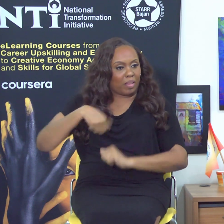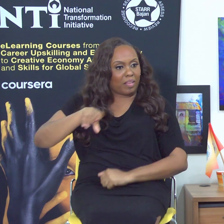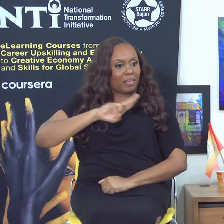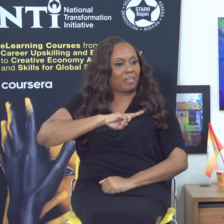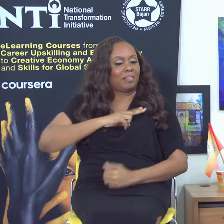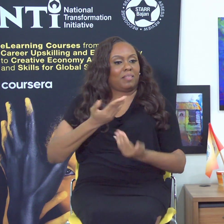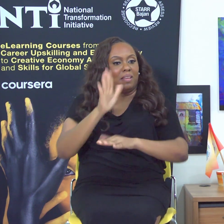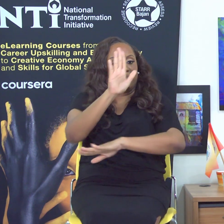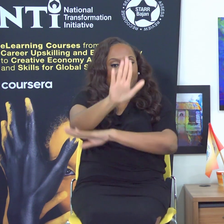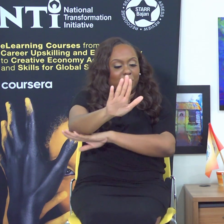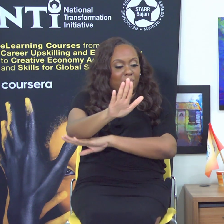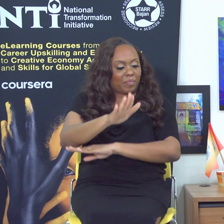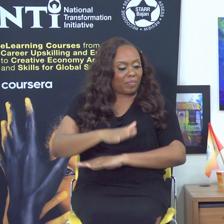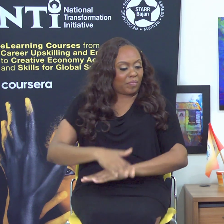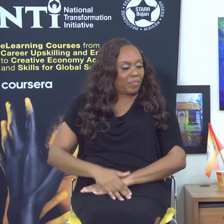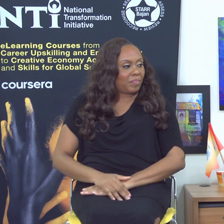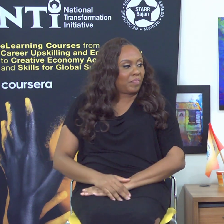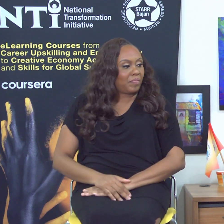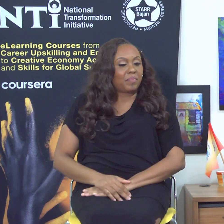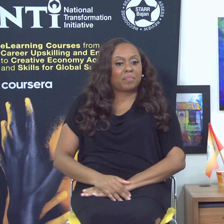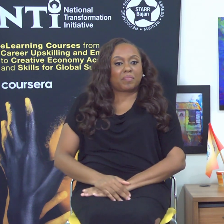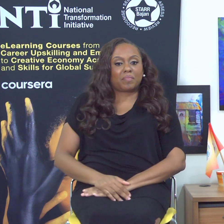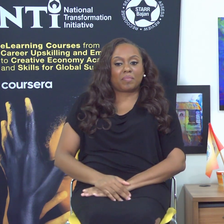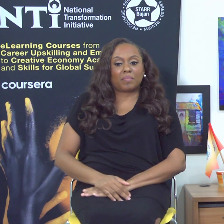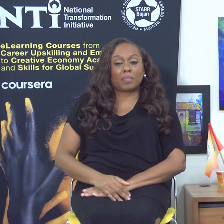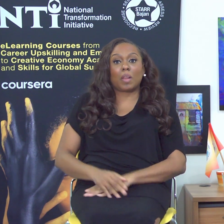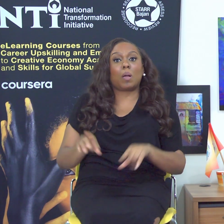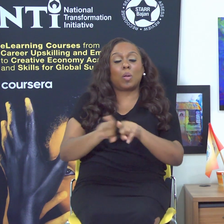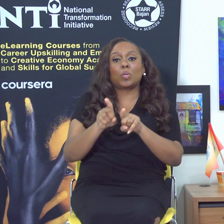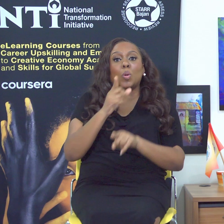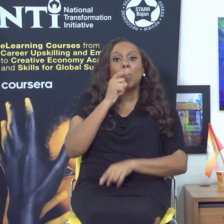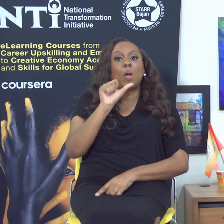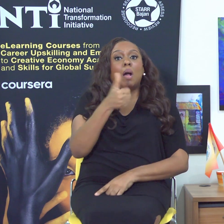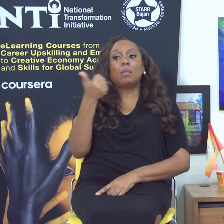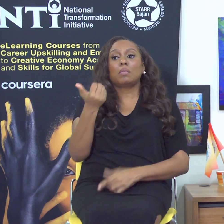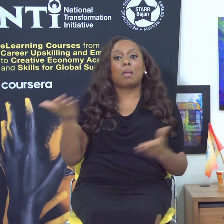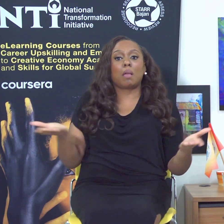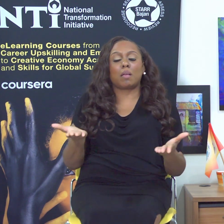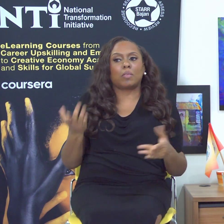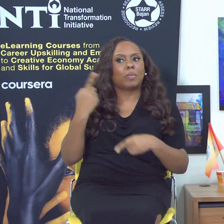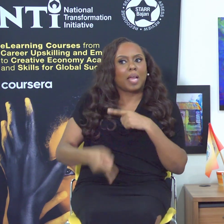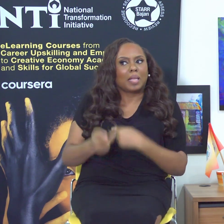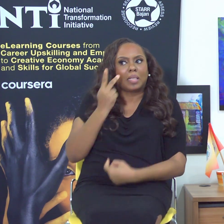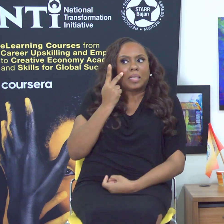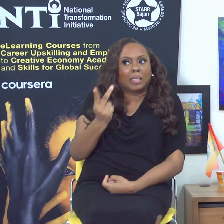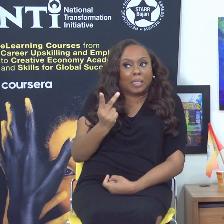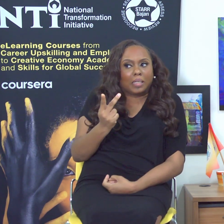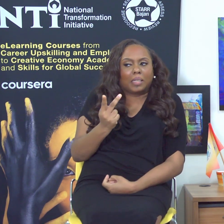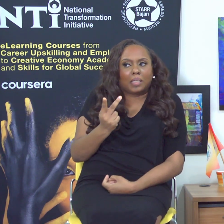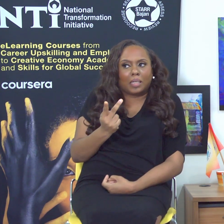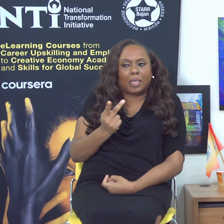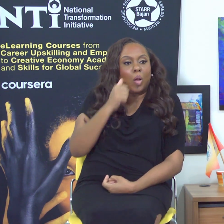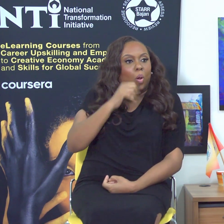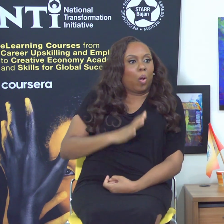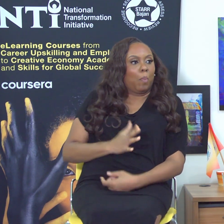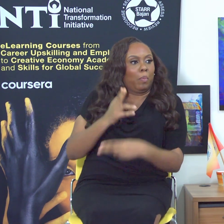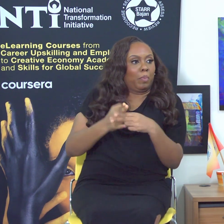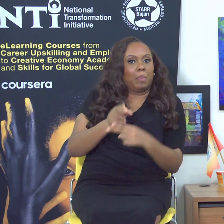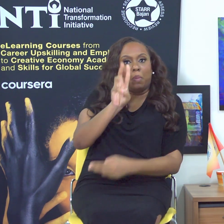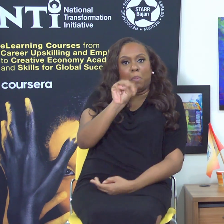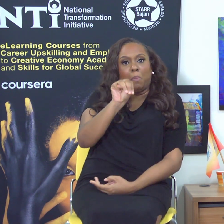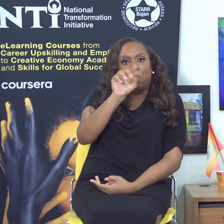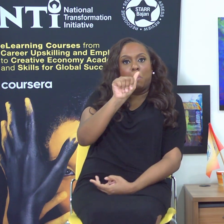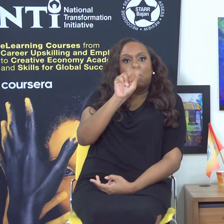special afternoon. I would like to mention someone who's in the room, but whom you cannot see. Maria Holder-Small is